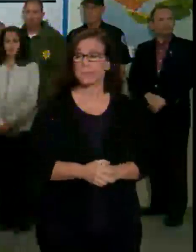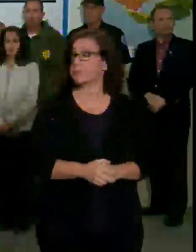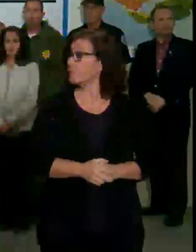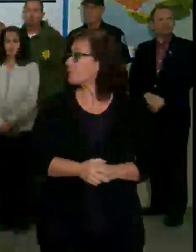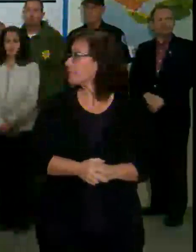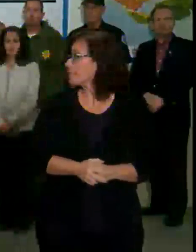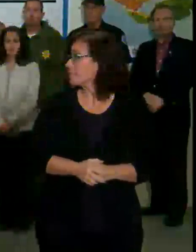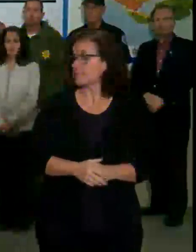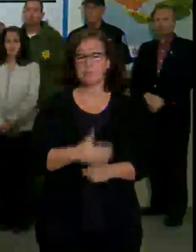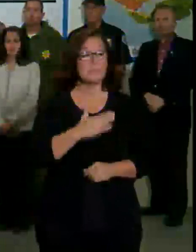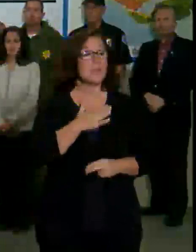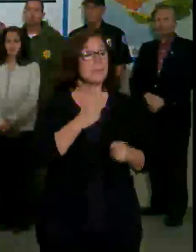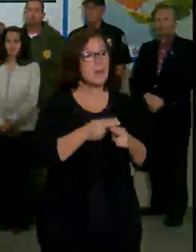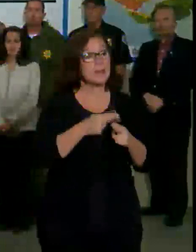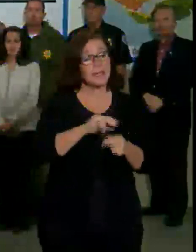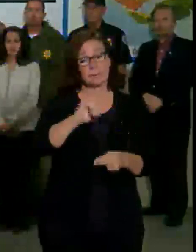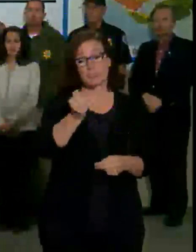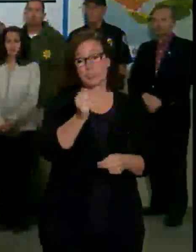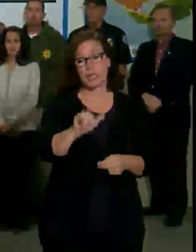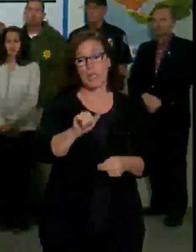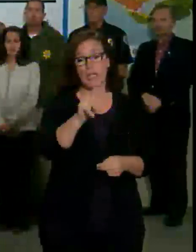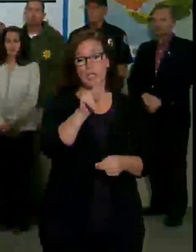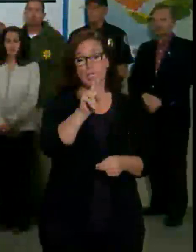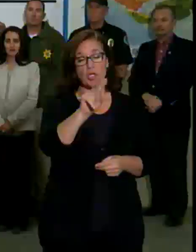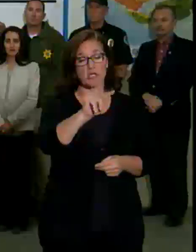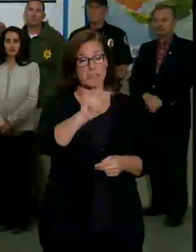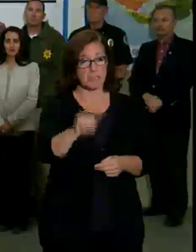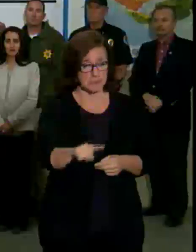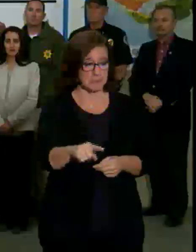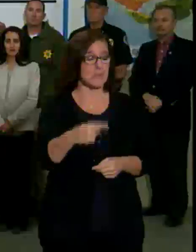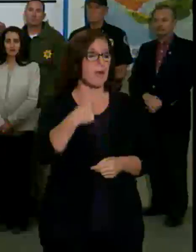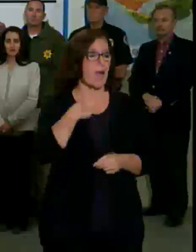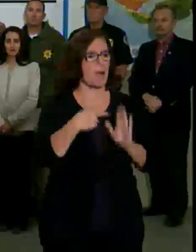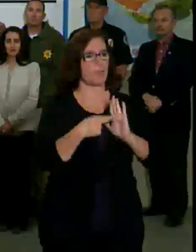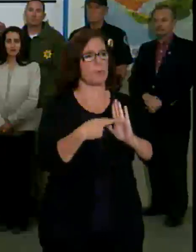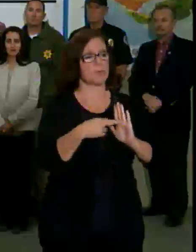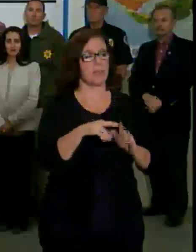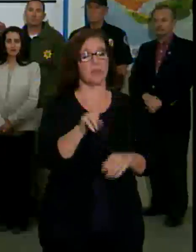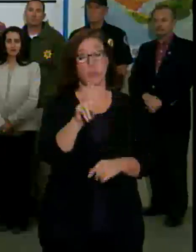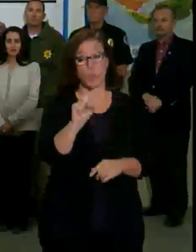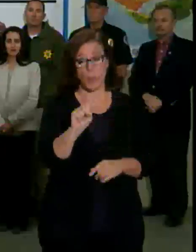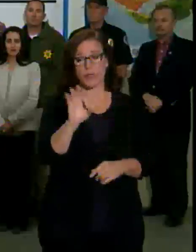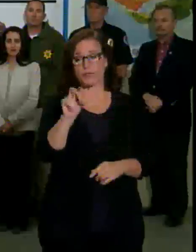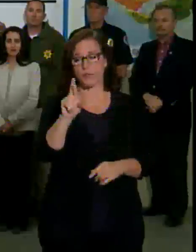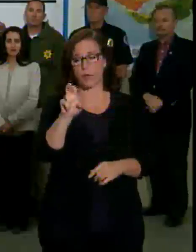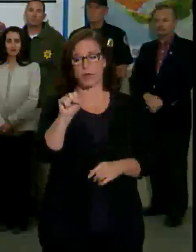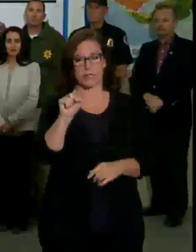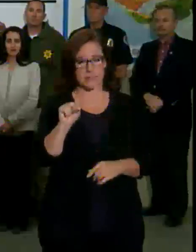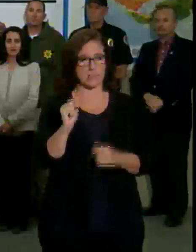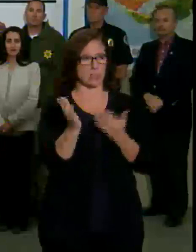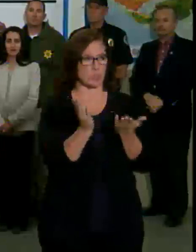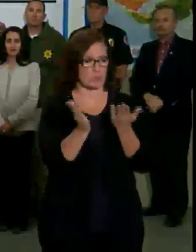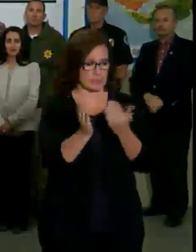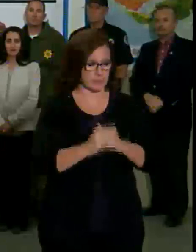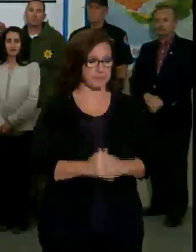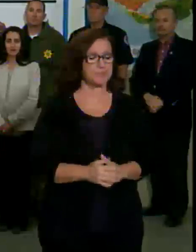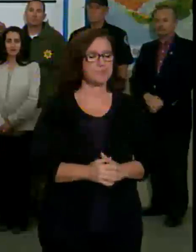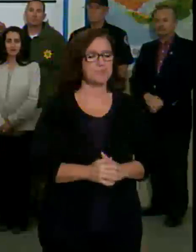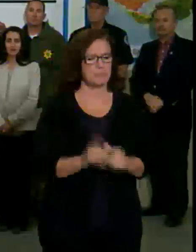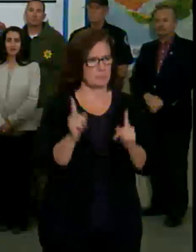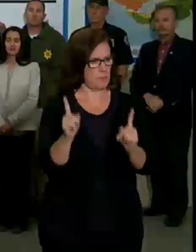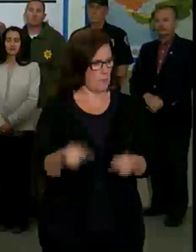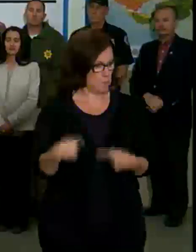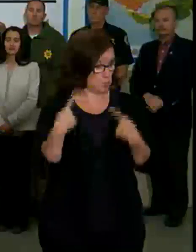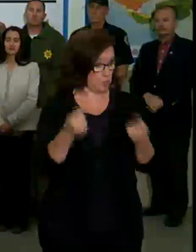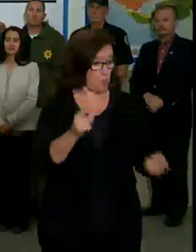Good evening. My name is Jay Kurth. I'm the Unified Incident Commander representing the U.S. Forest Service. To date, the